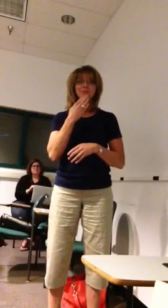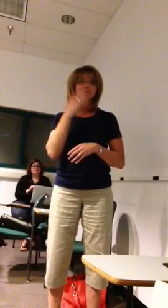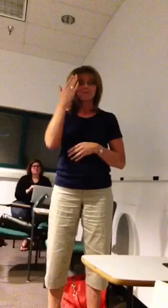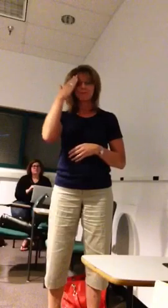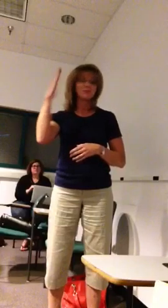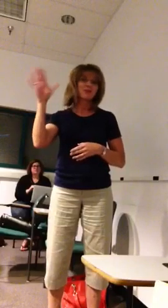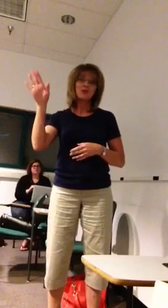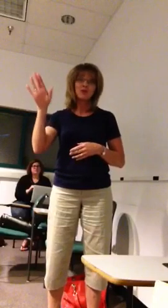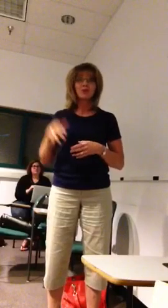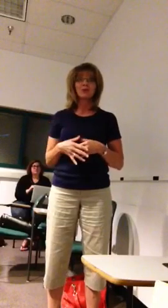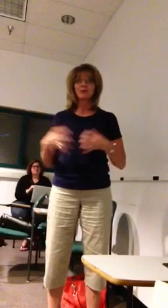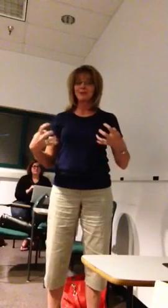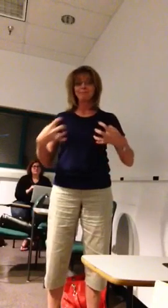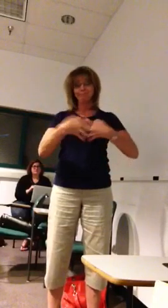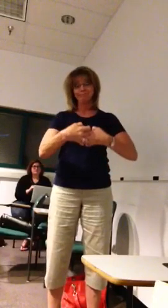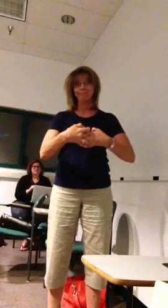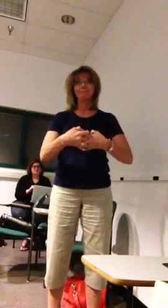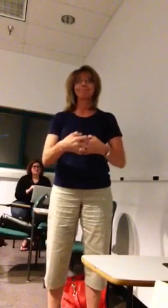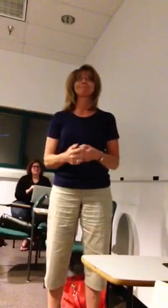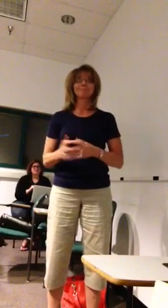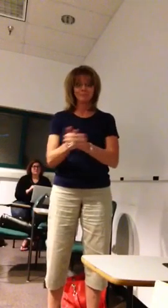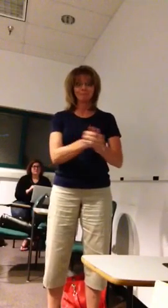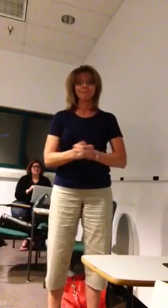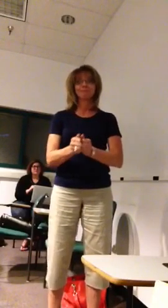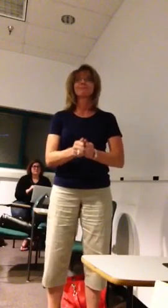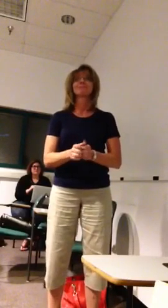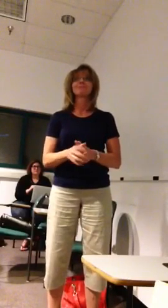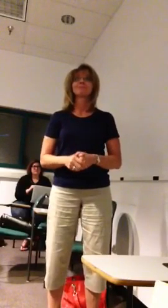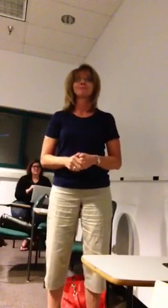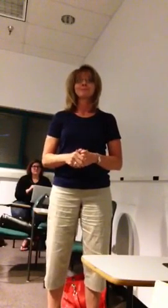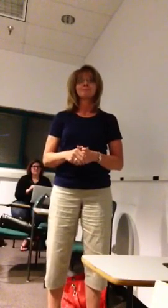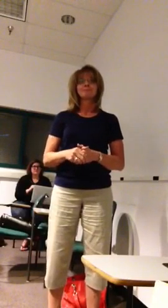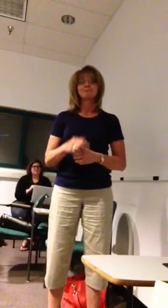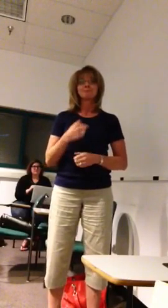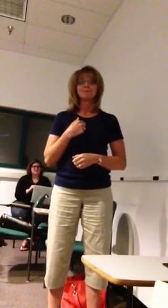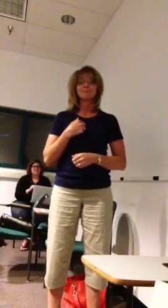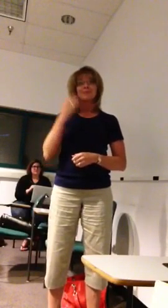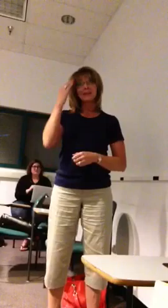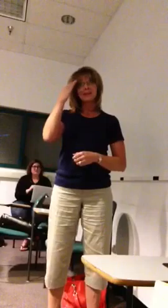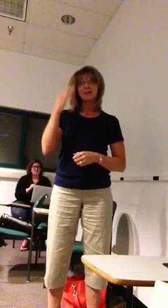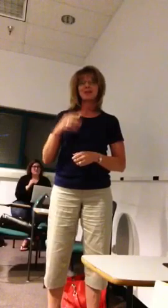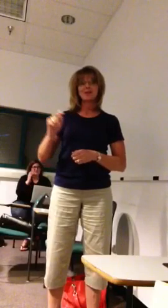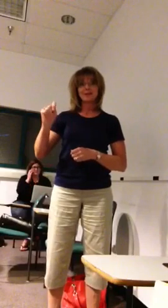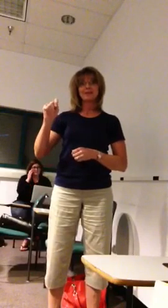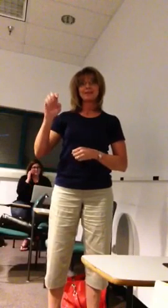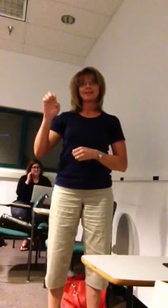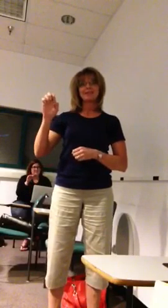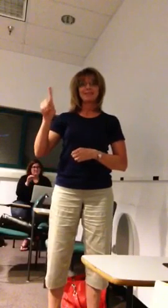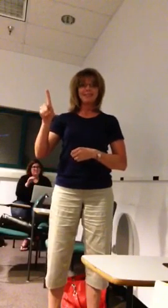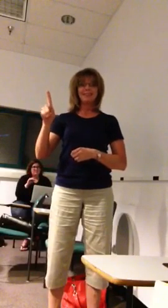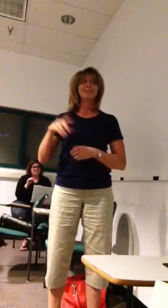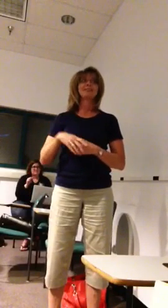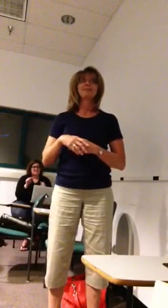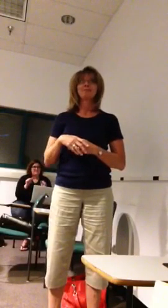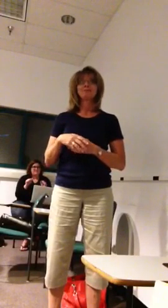only. So you're more than welcome. I know Teddy came into the class this morning and tried to put it back together. He admitted that it was kind of fun. So if